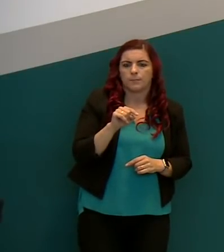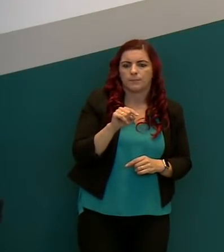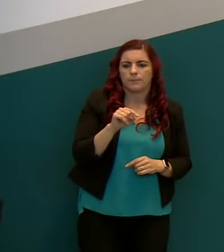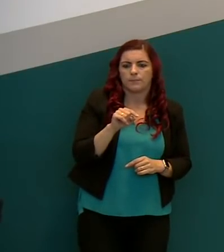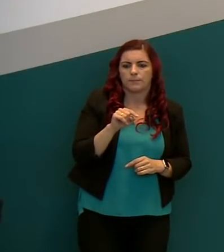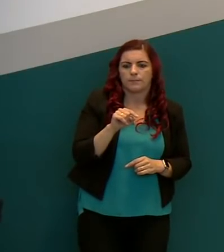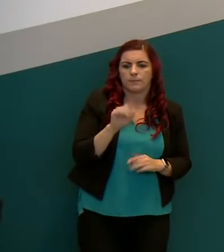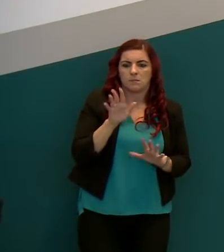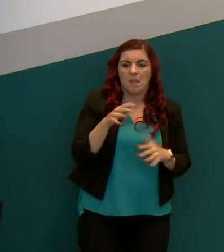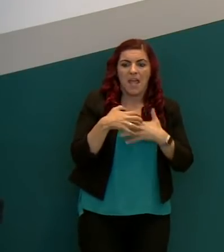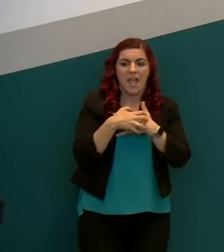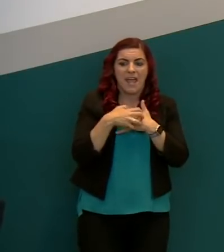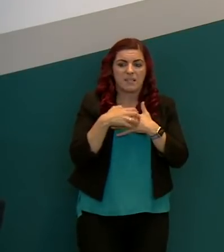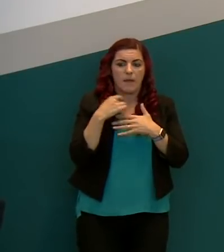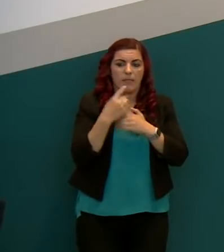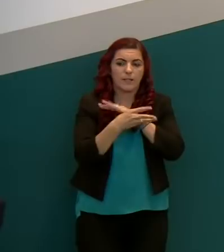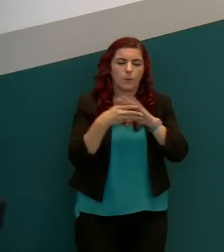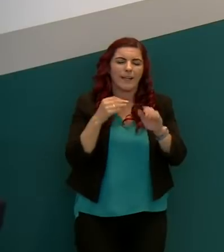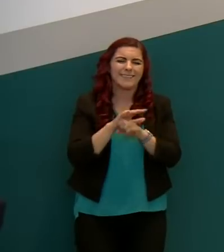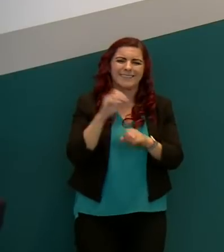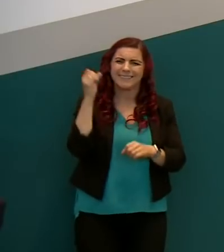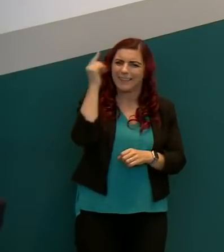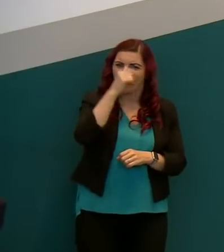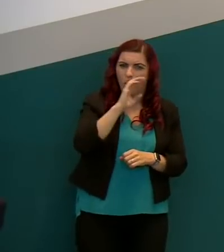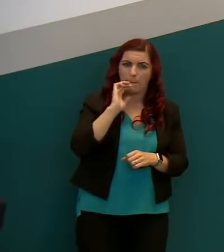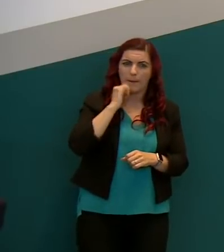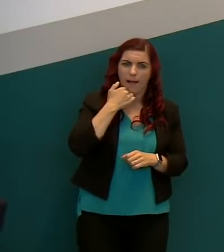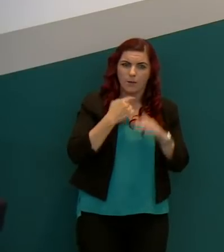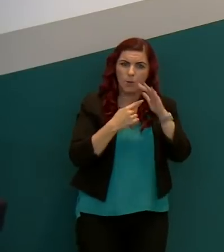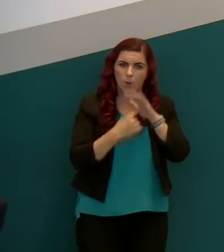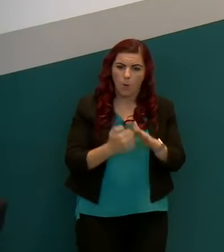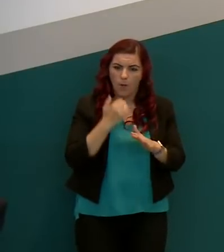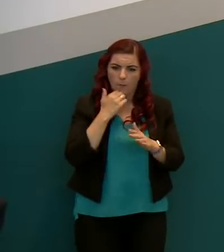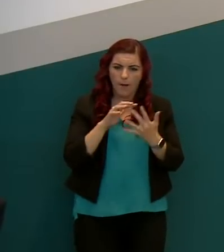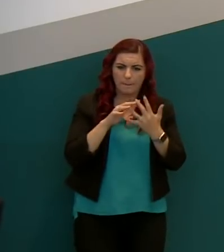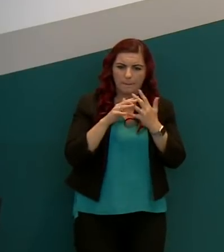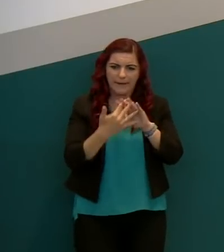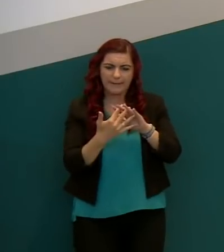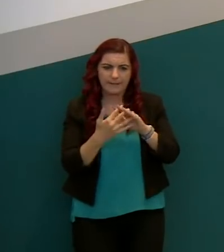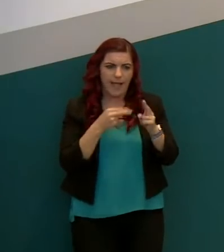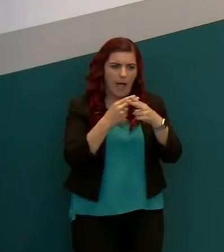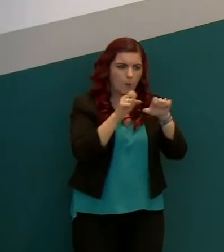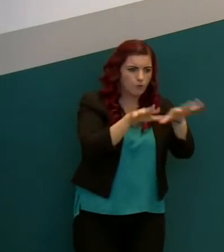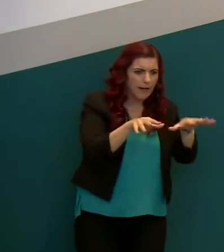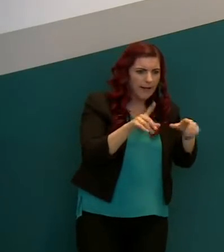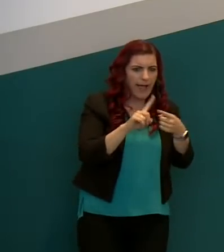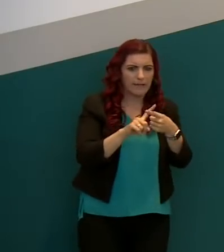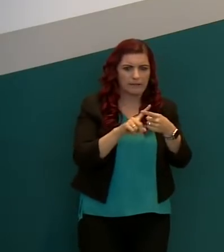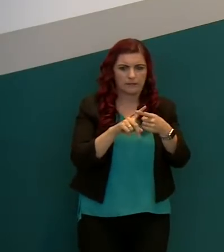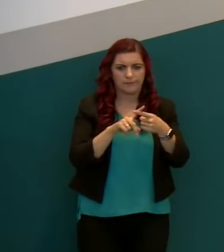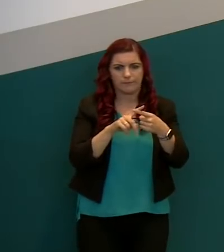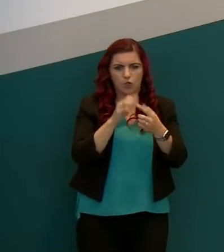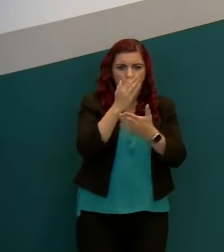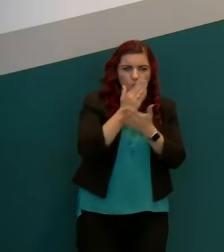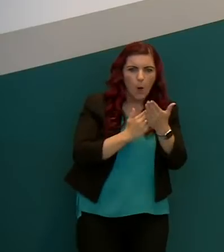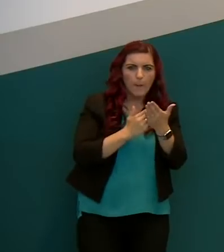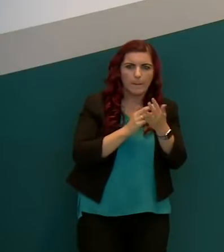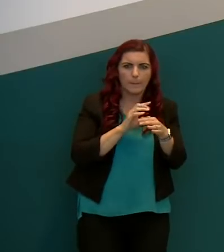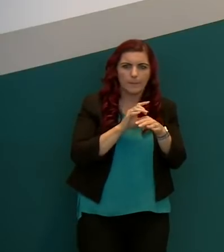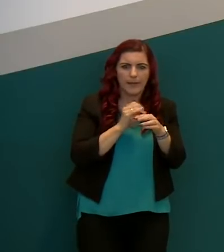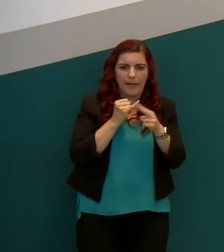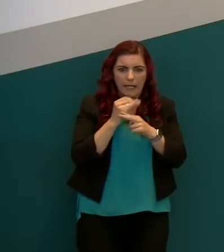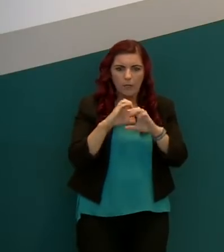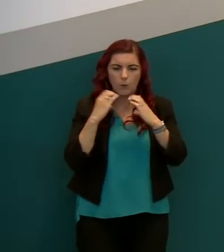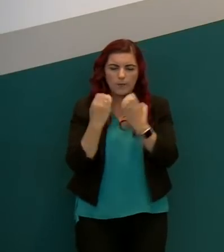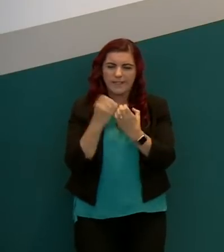The estimate this week, it's very difficult to estimate reproduction number where you've got a mix of outbreaks and some disease in the